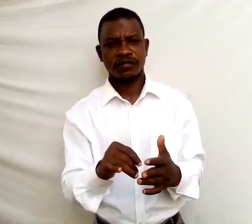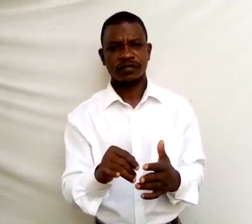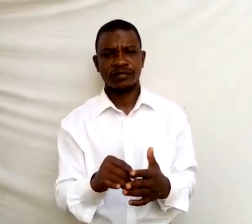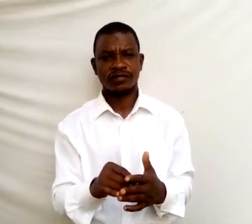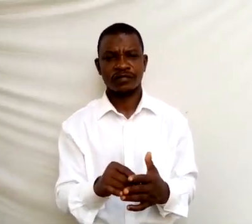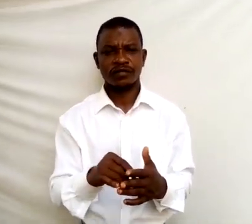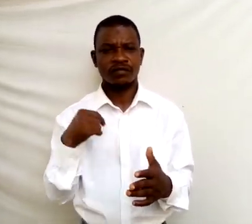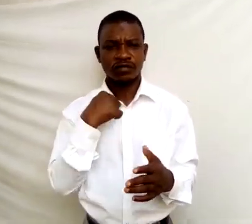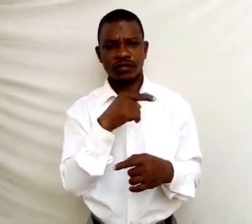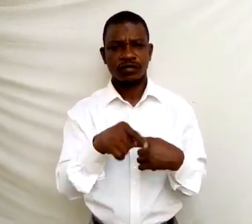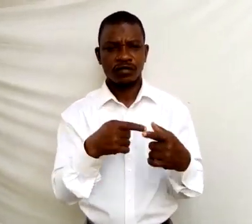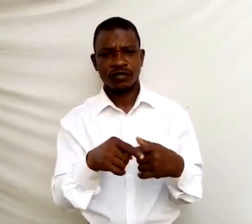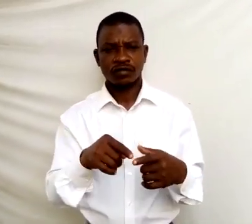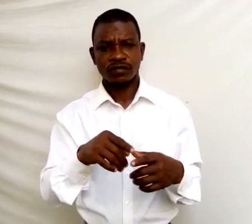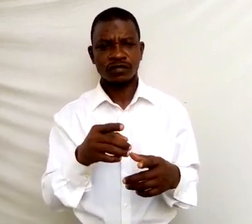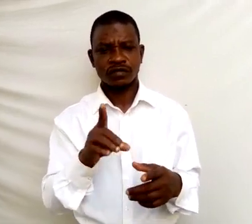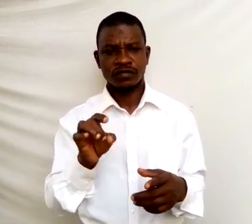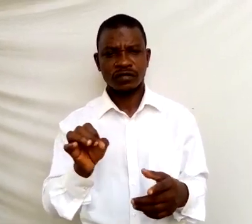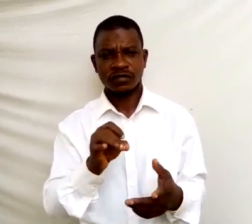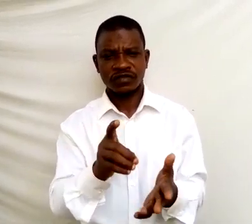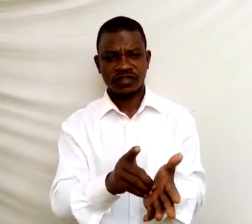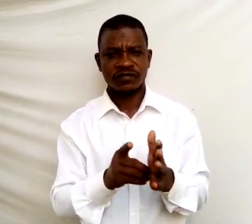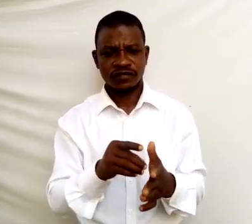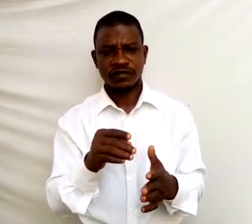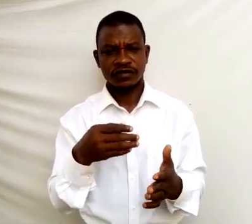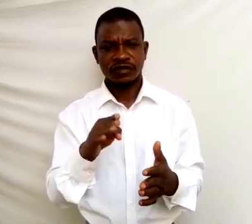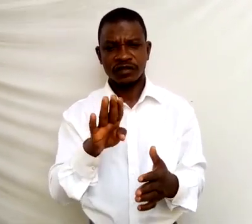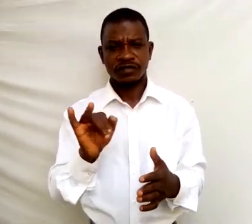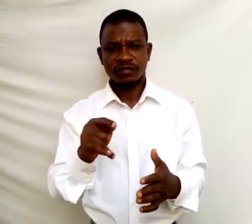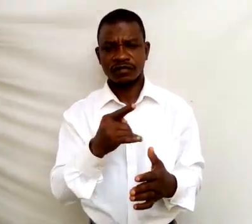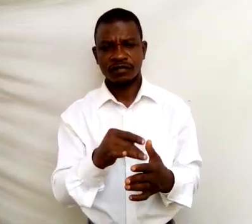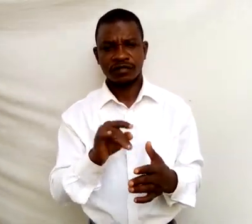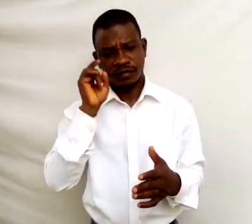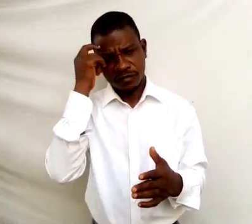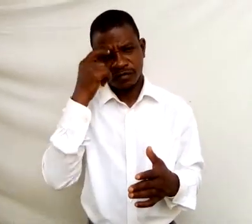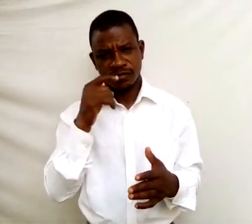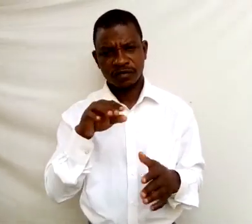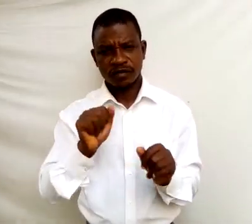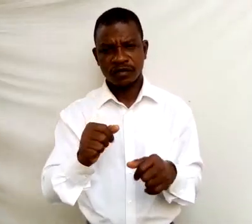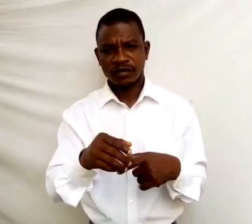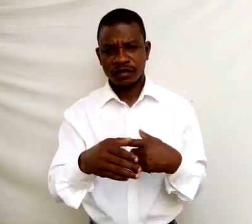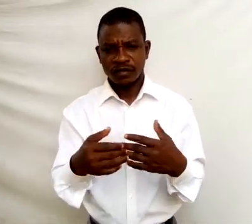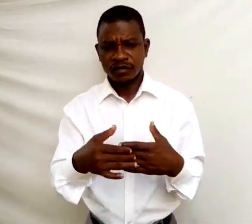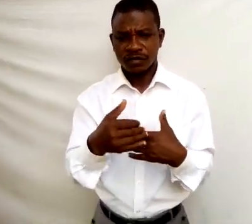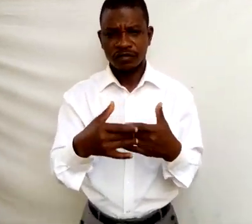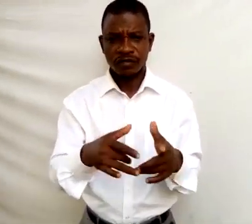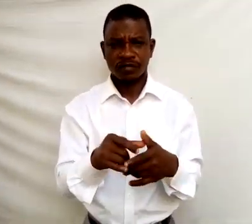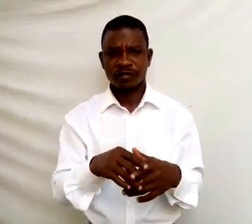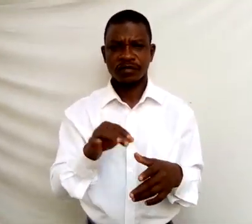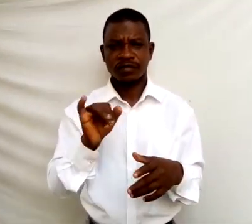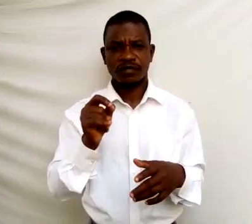now go on to deficit budget. Government could embark on deficit budget for the